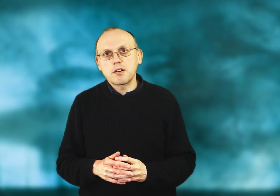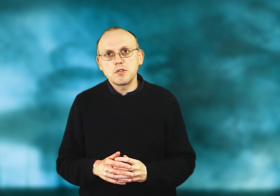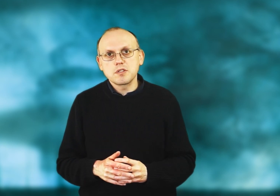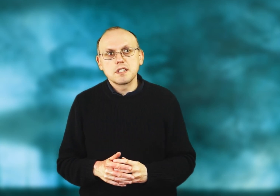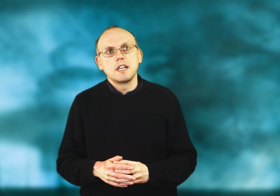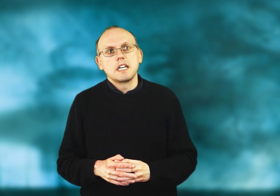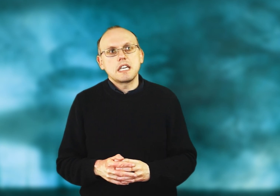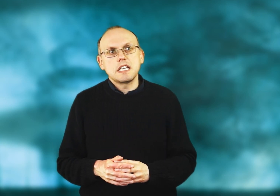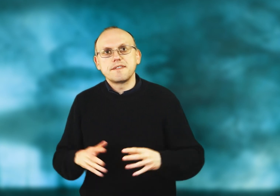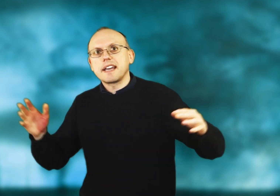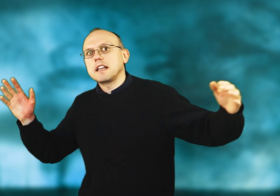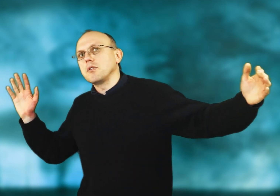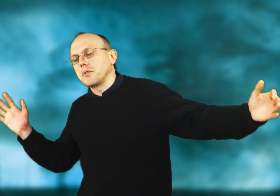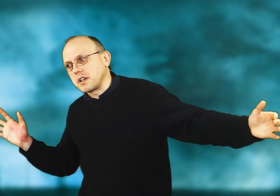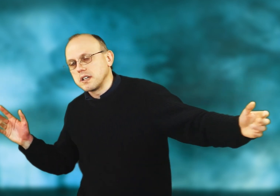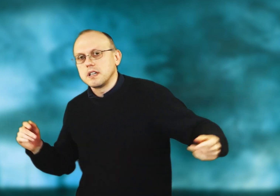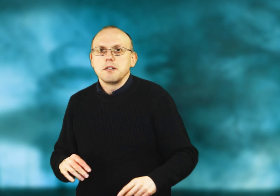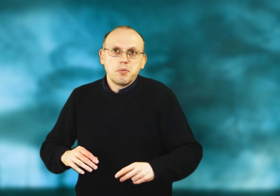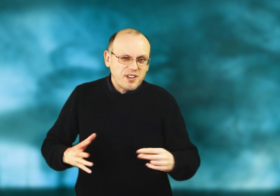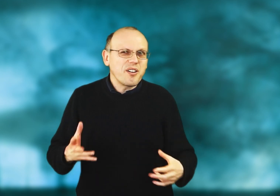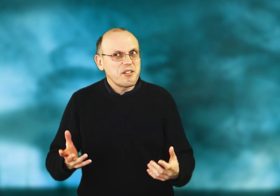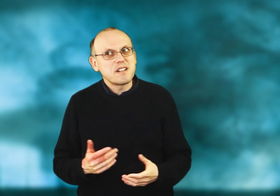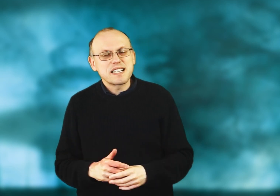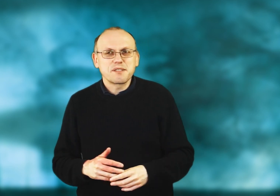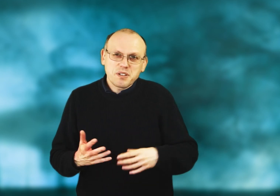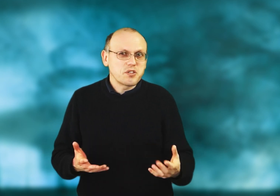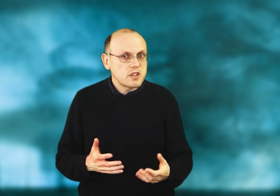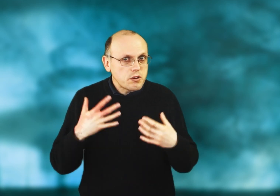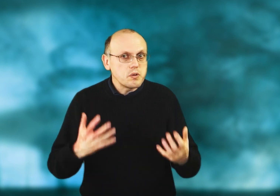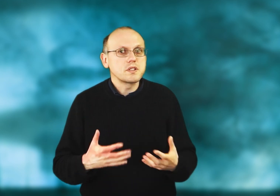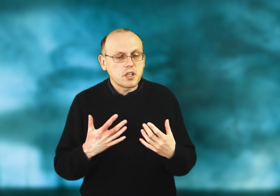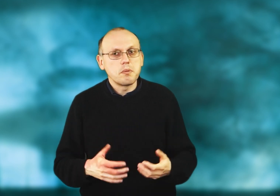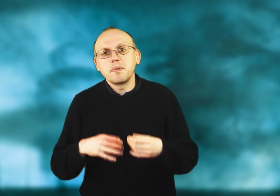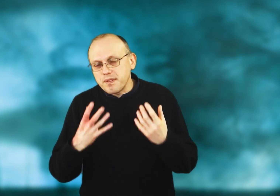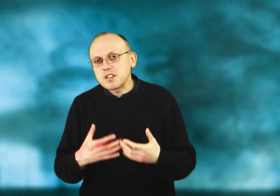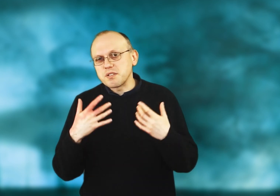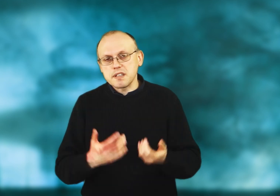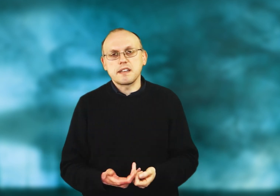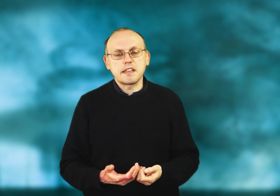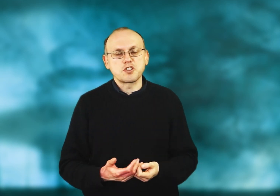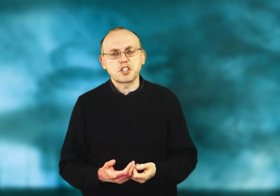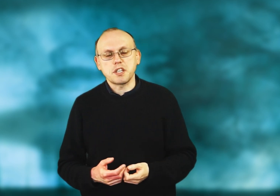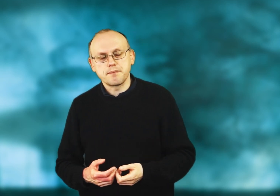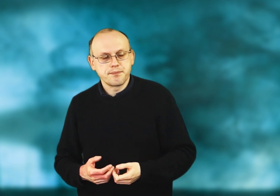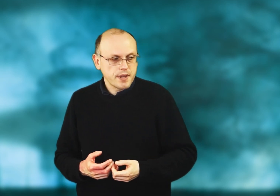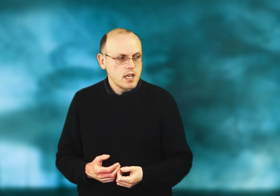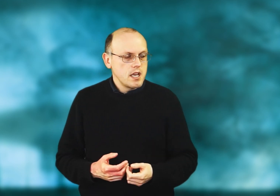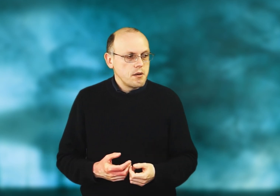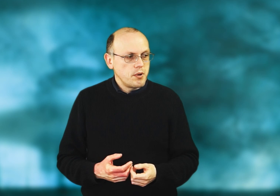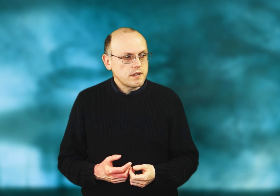clause is very long. But otherwise, we don't usually use a comma before subordinating conjunction. But